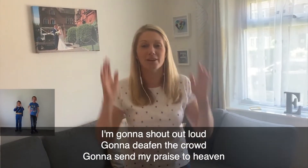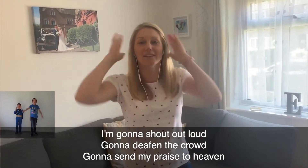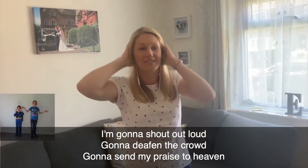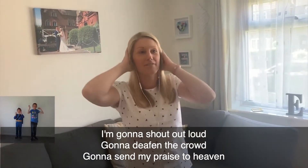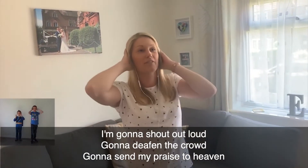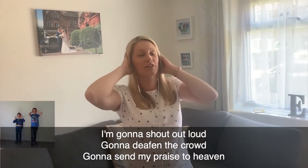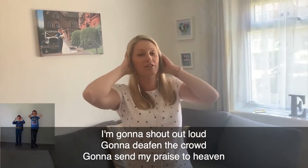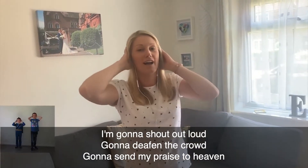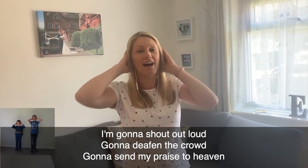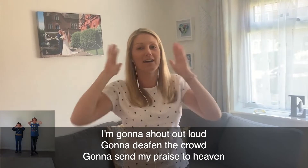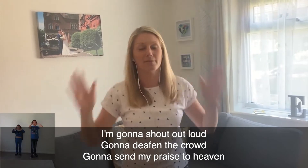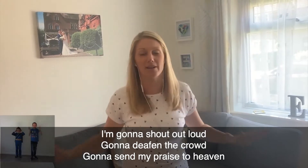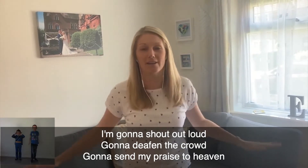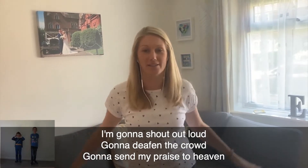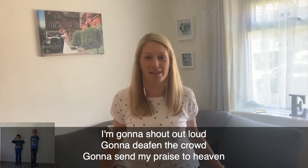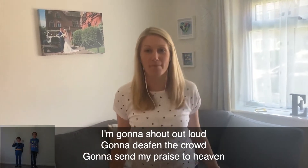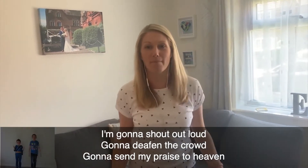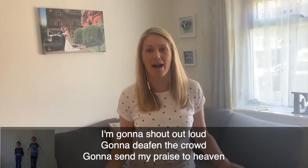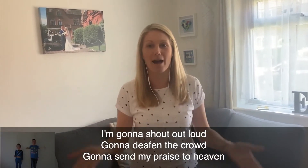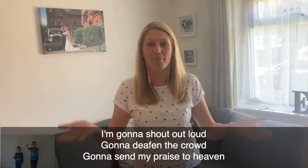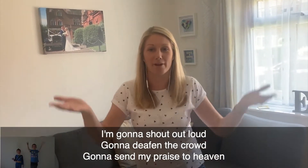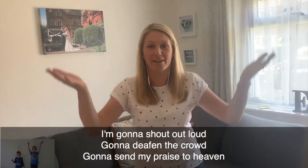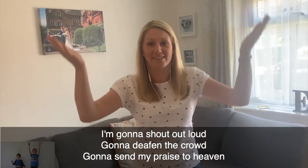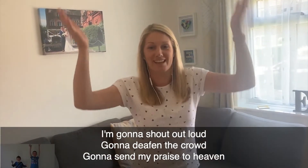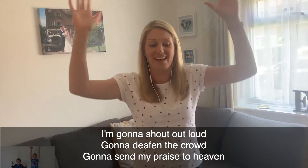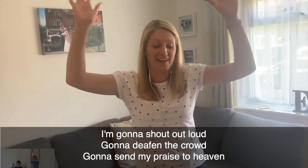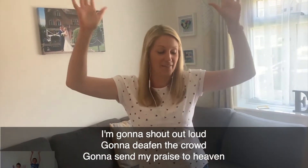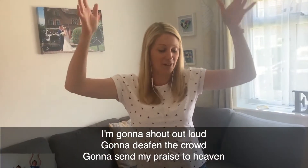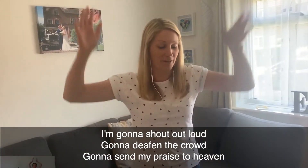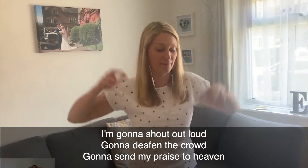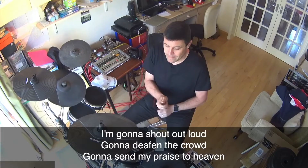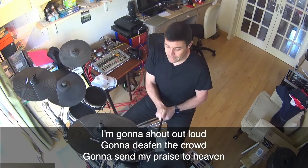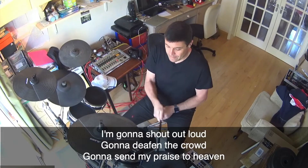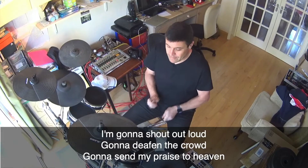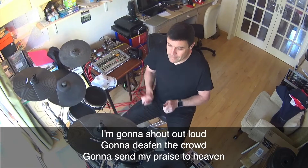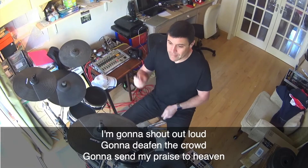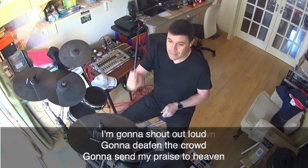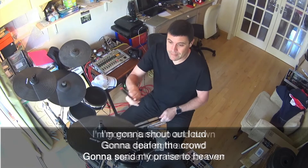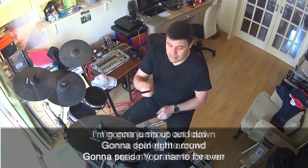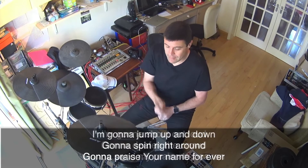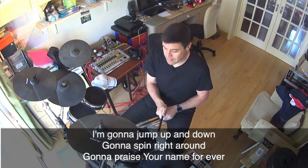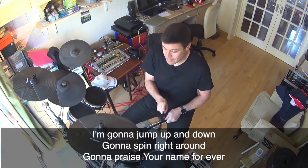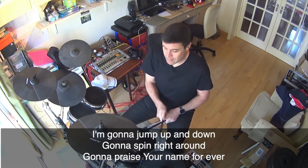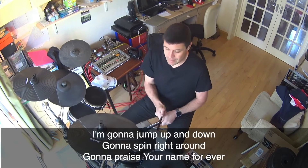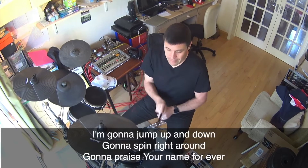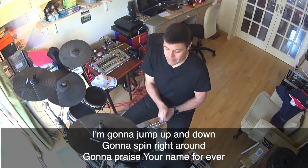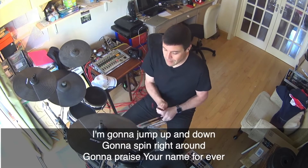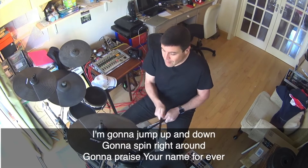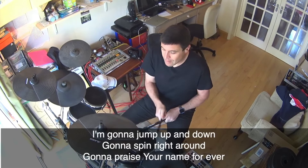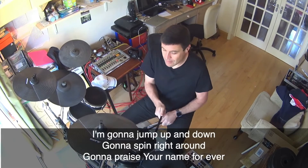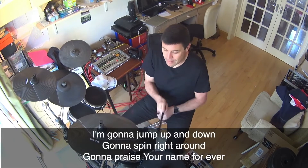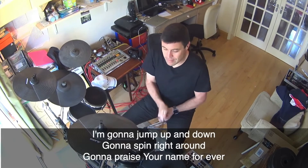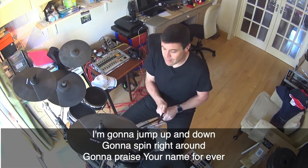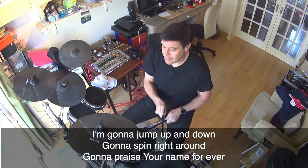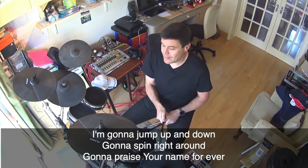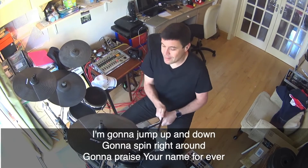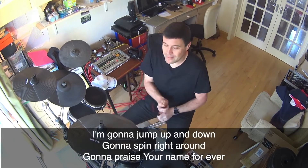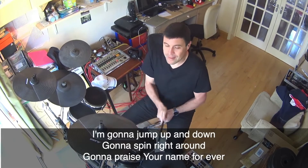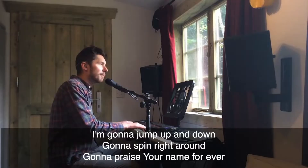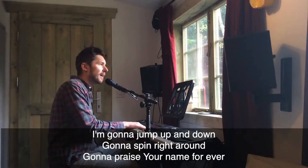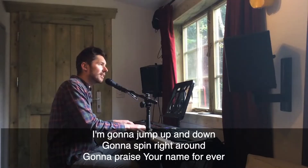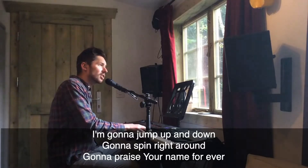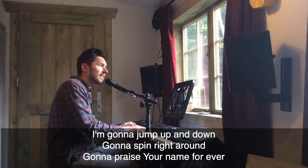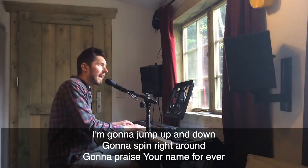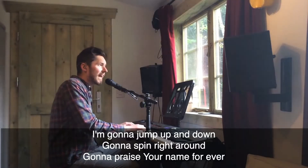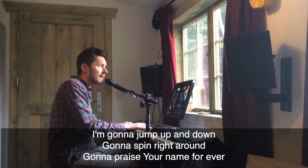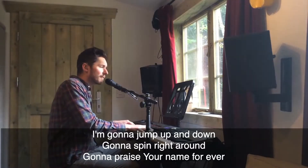loud, gonna deafen the crowd, I'm gonna send my praise to heaven. I'm gonna jump up and down, I'm gonna spin right around,